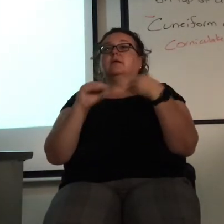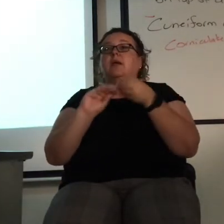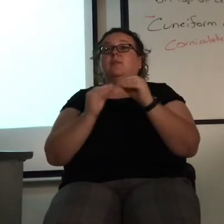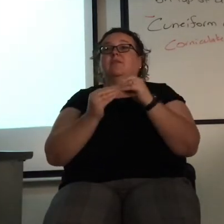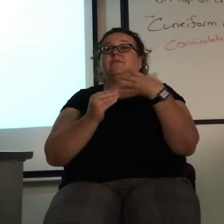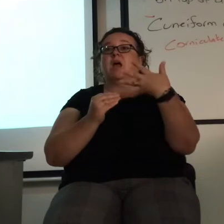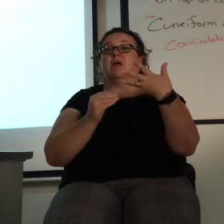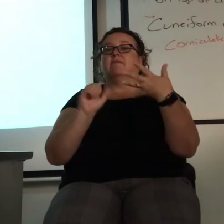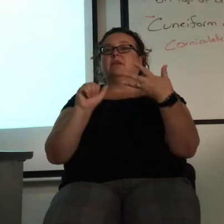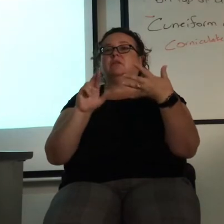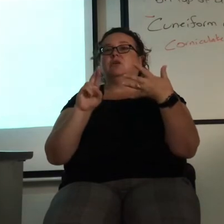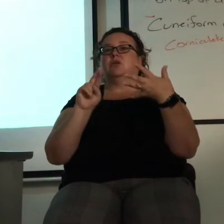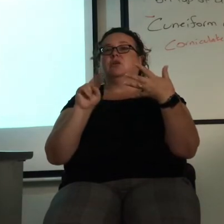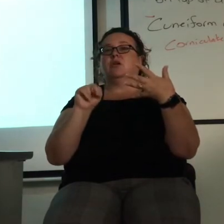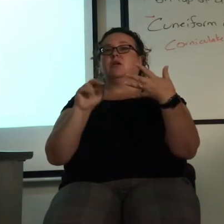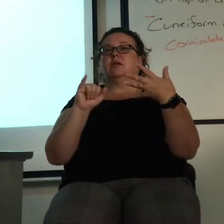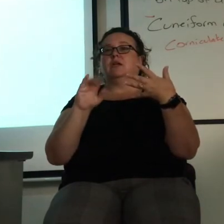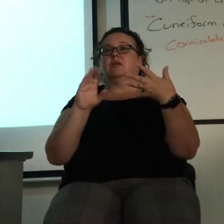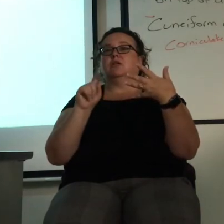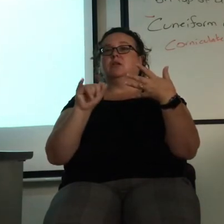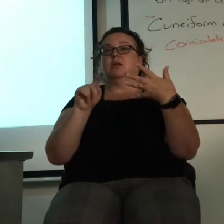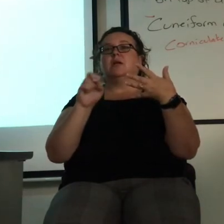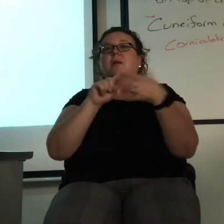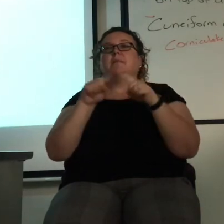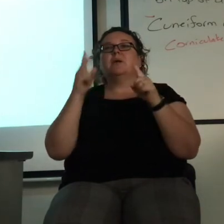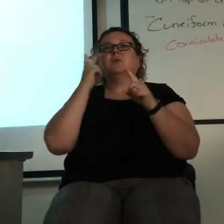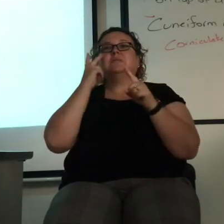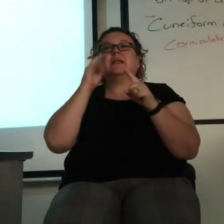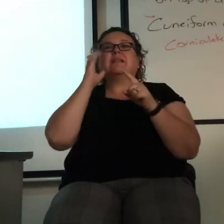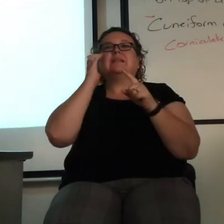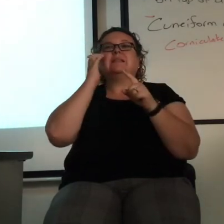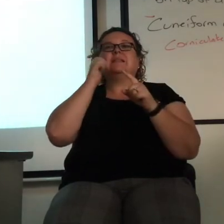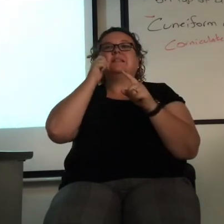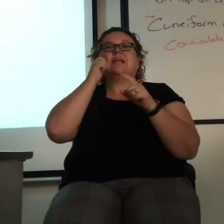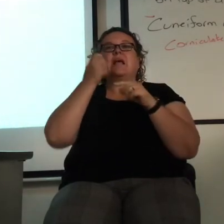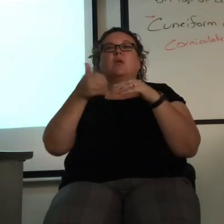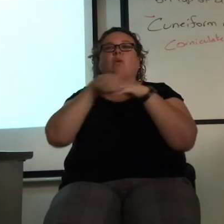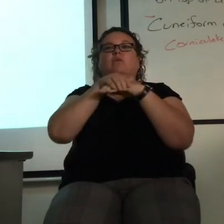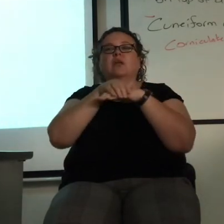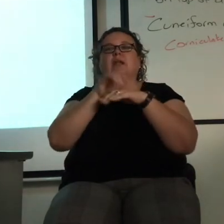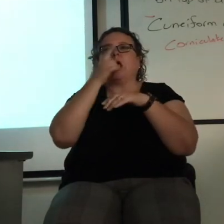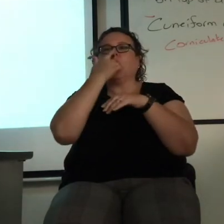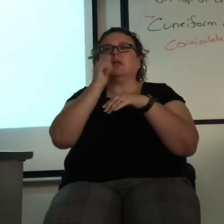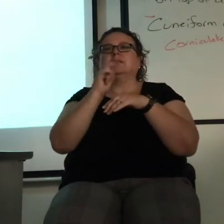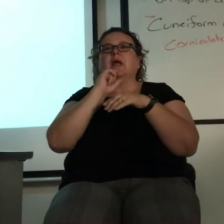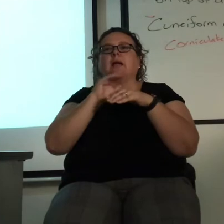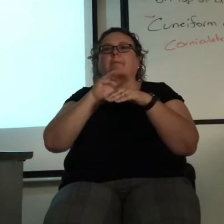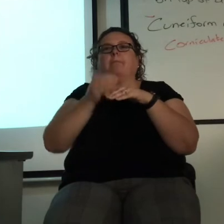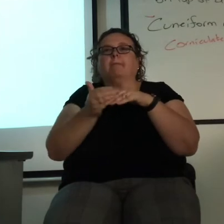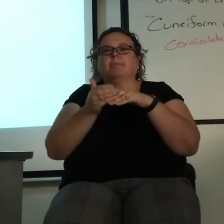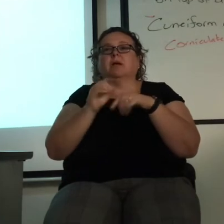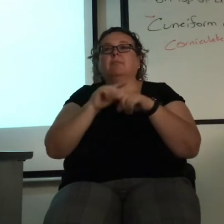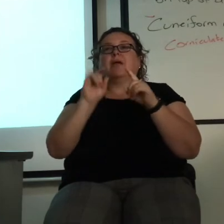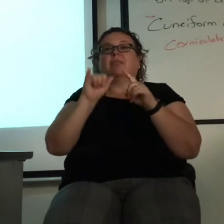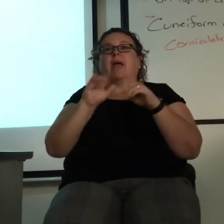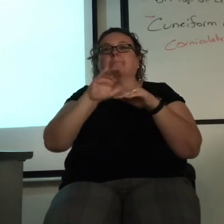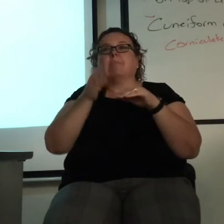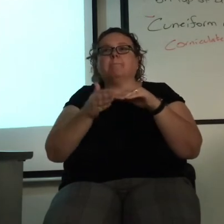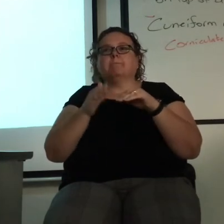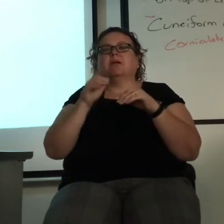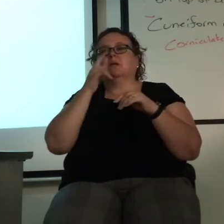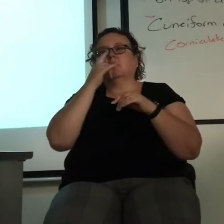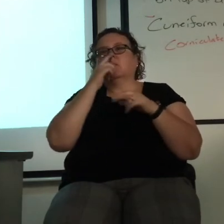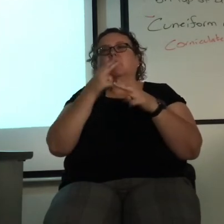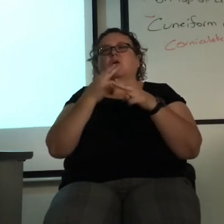is the paniculate cartilage. But you see when you put the skin over it, it looks like a little bump. So that bump, call it the